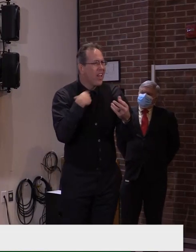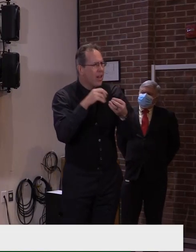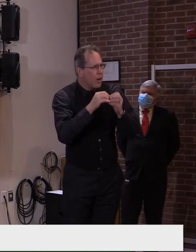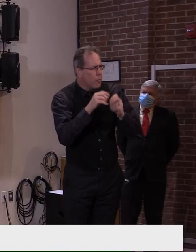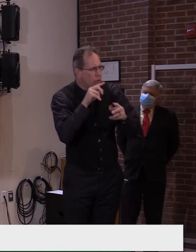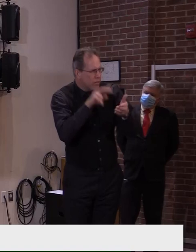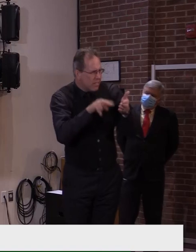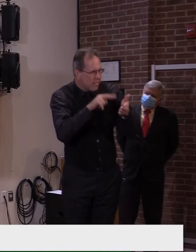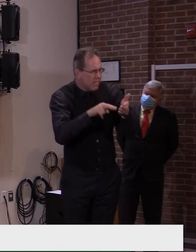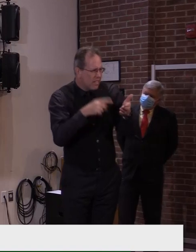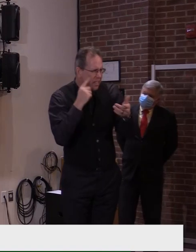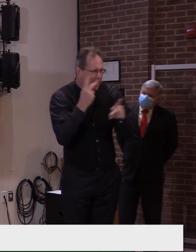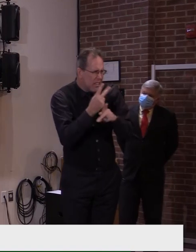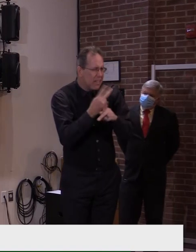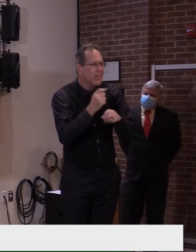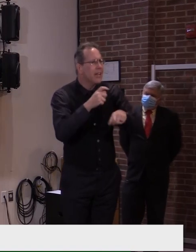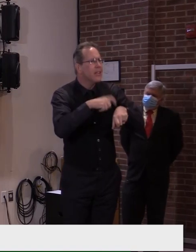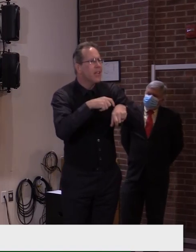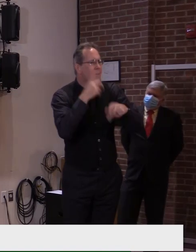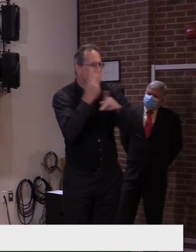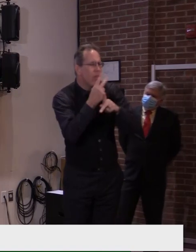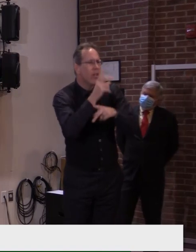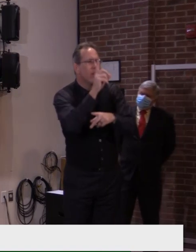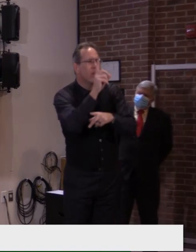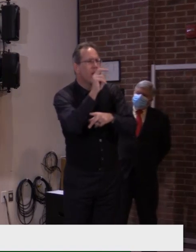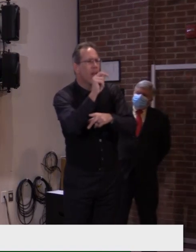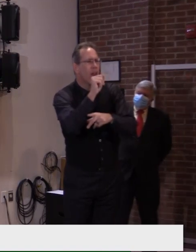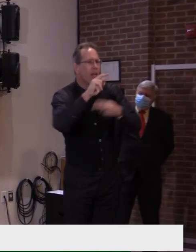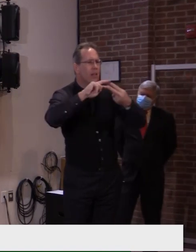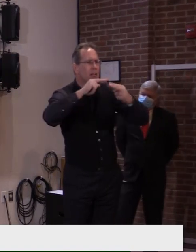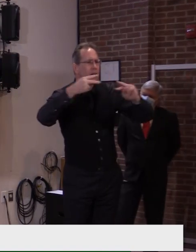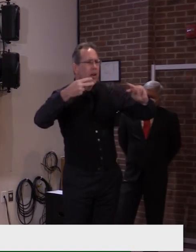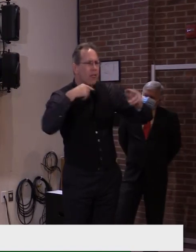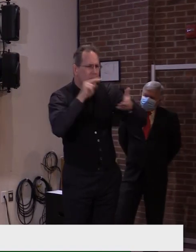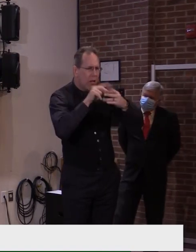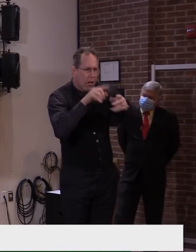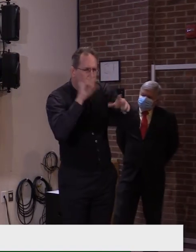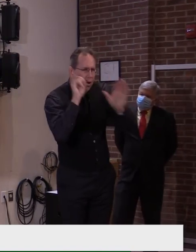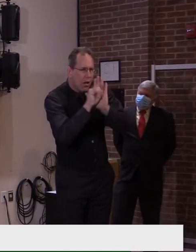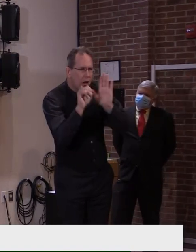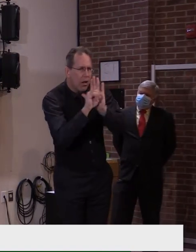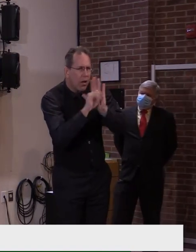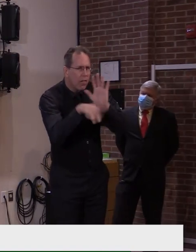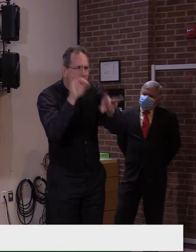certain analyzer that allows us to see if a certain gene has dropped out